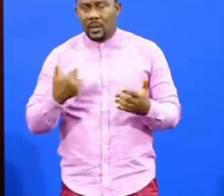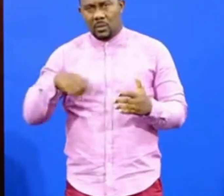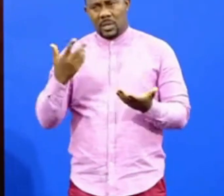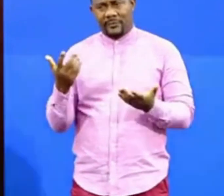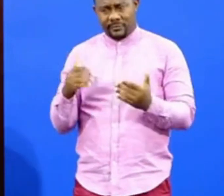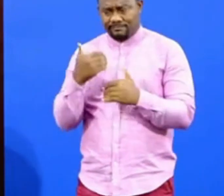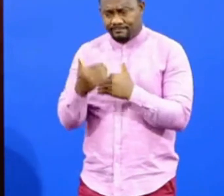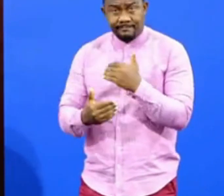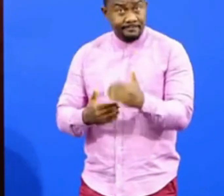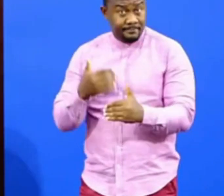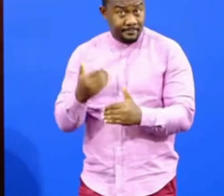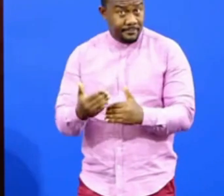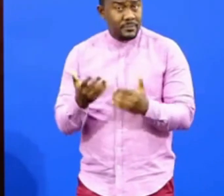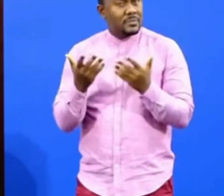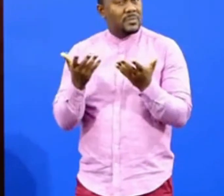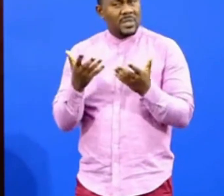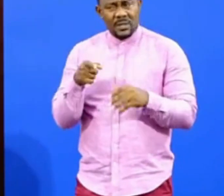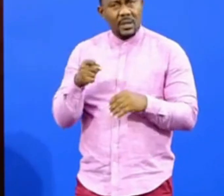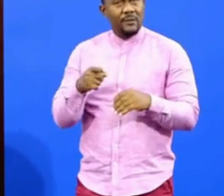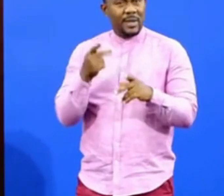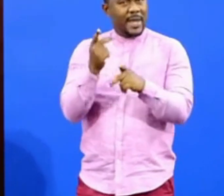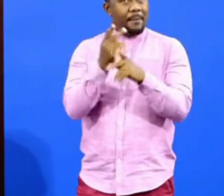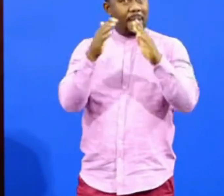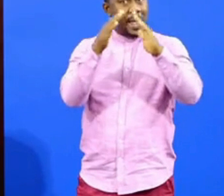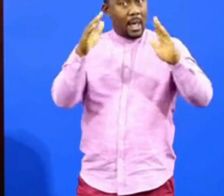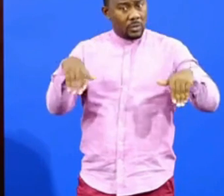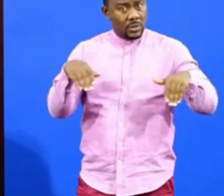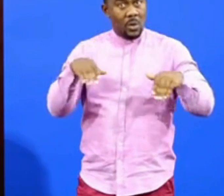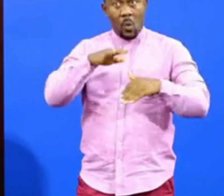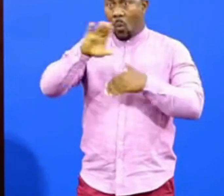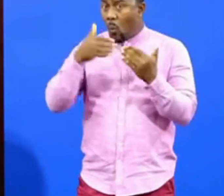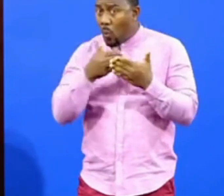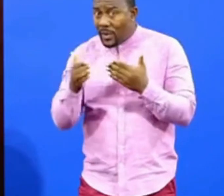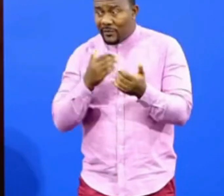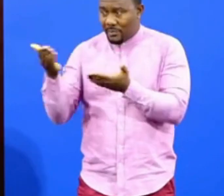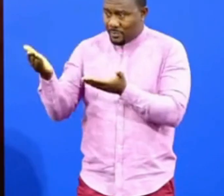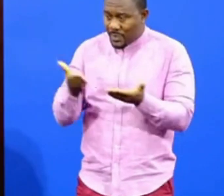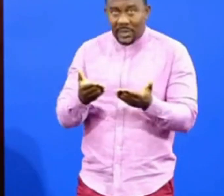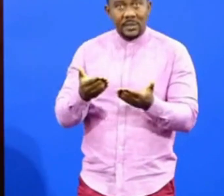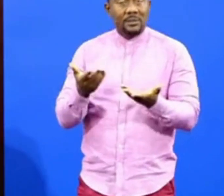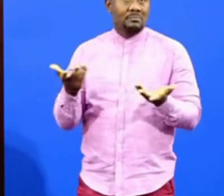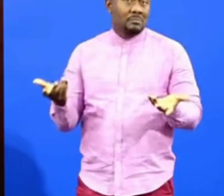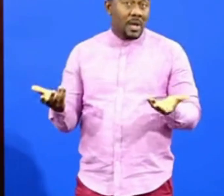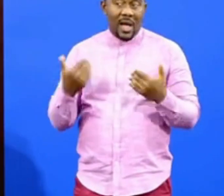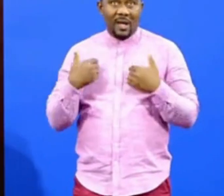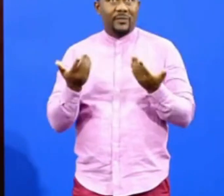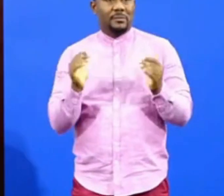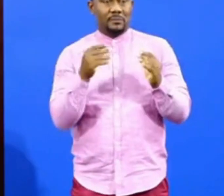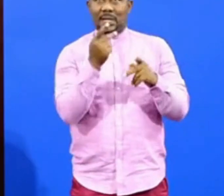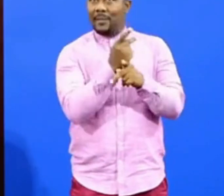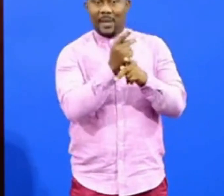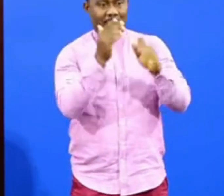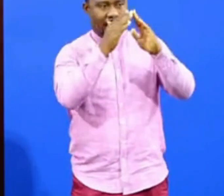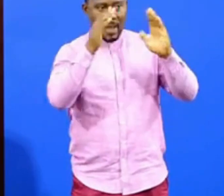efficiency. So where we have warehouses, every commodity that comes into our warehouses are graded, they're standardized. We make